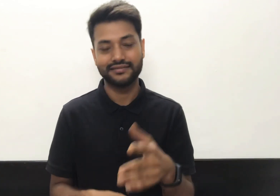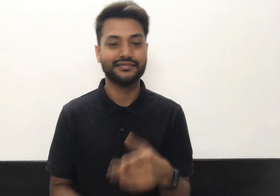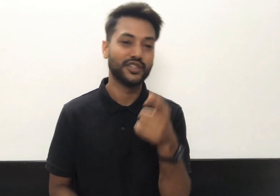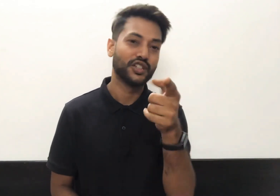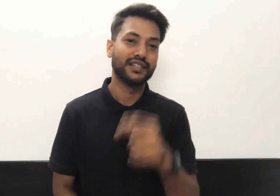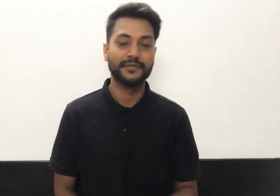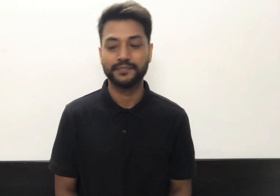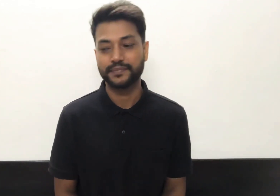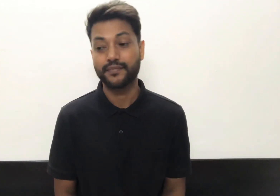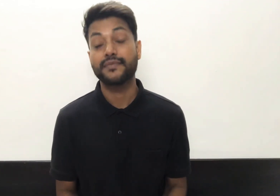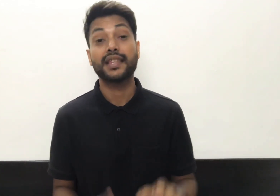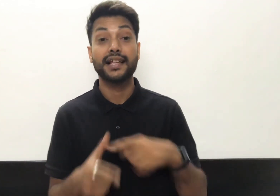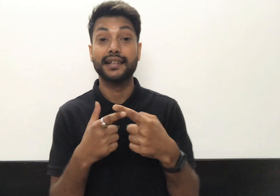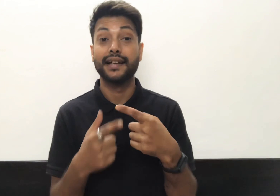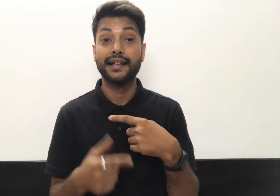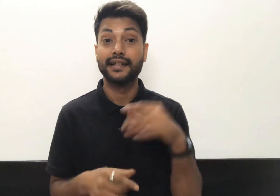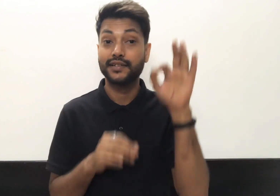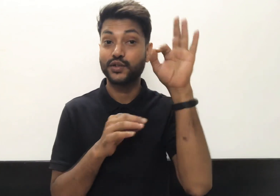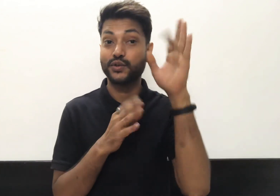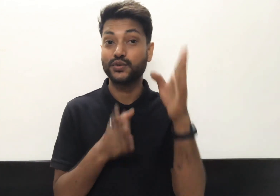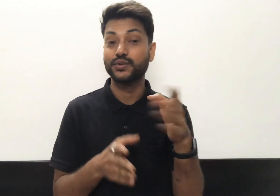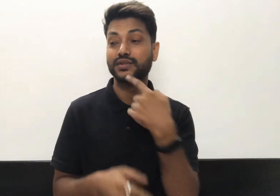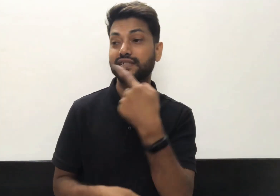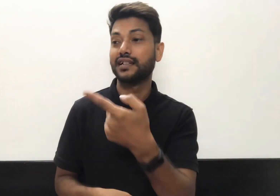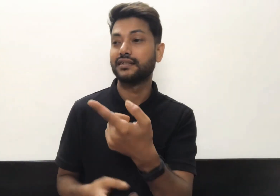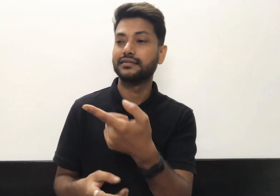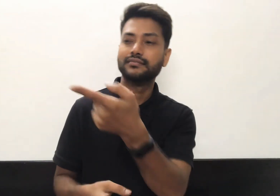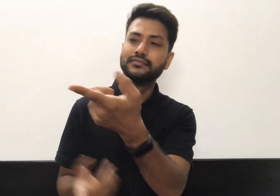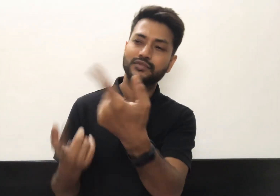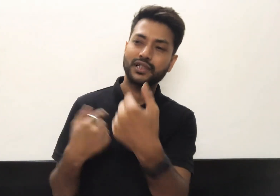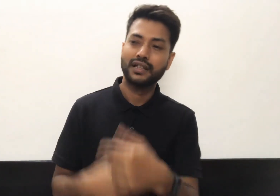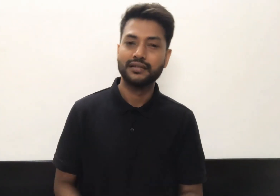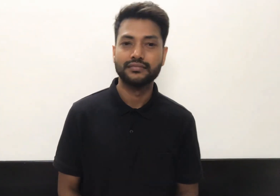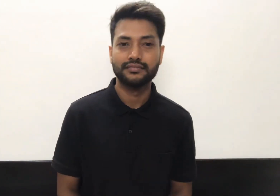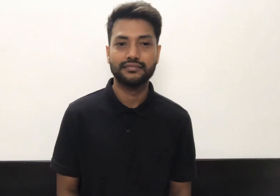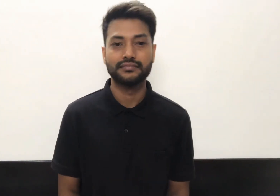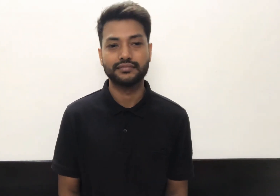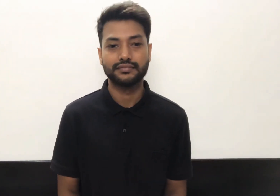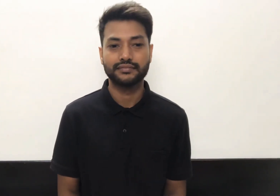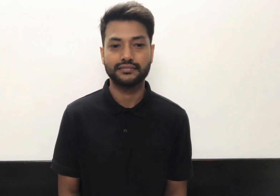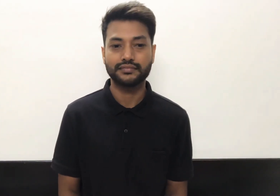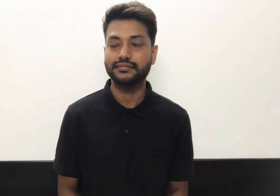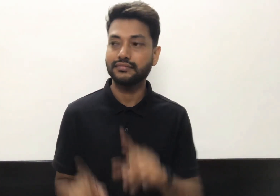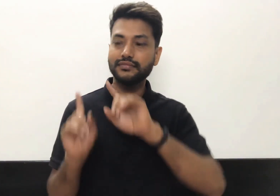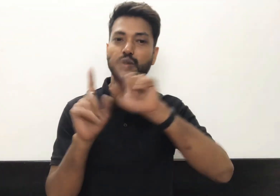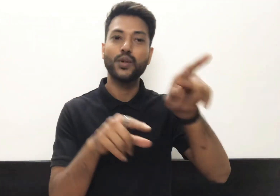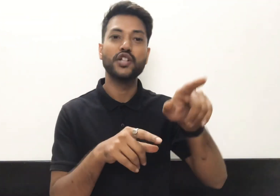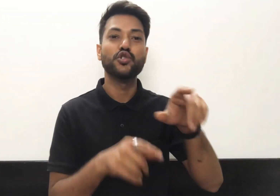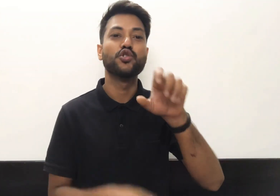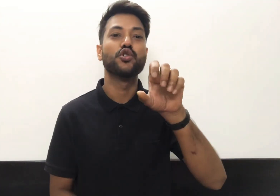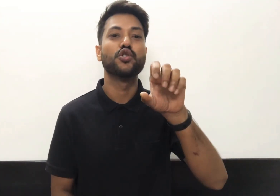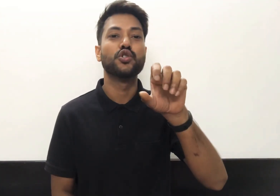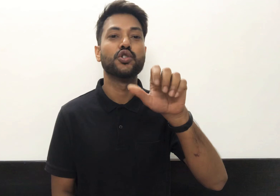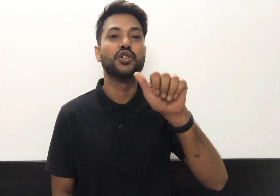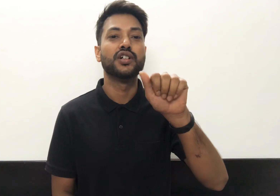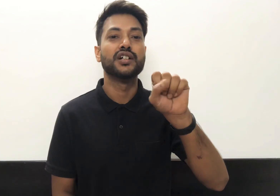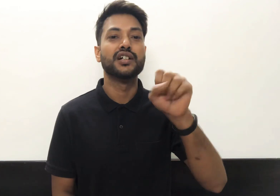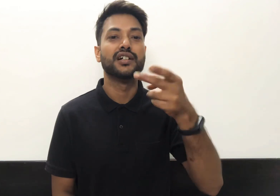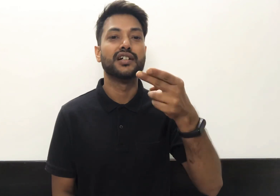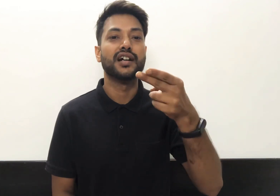Then the Guru said, "You come." And he took him to his ashram, where there also all these monks